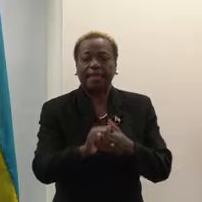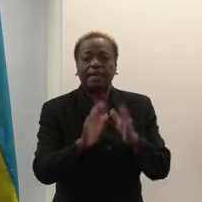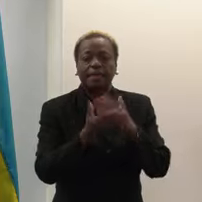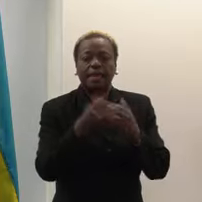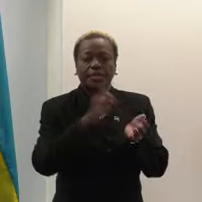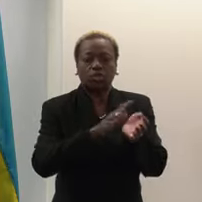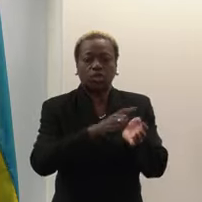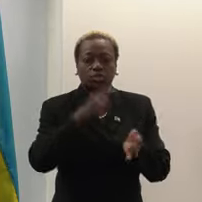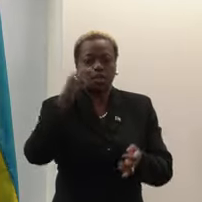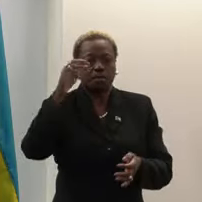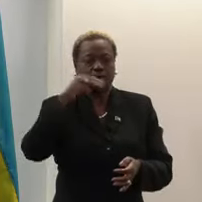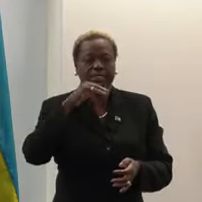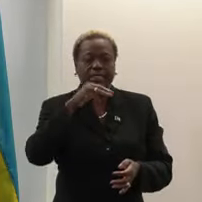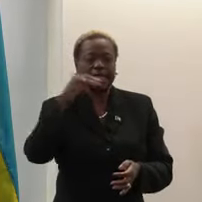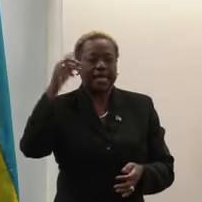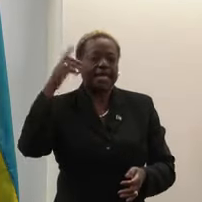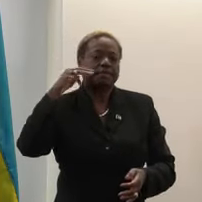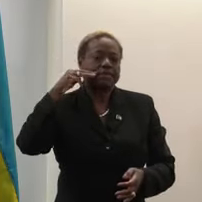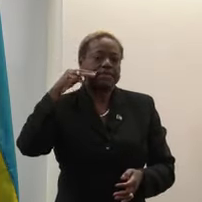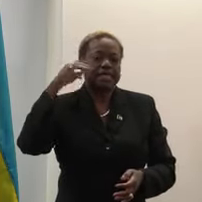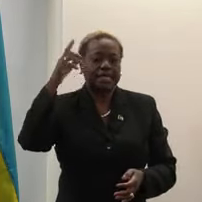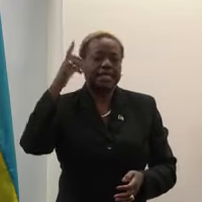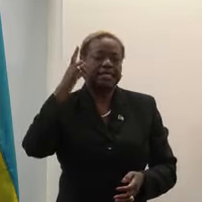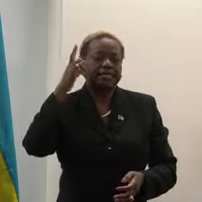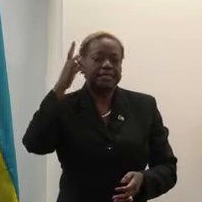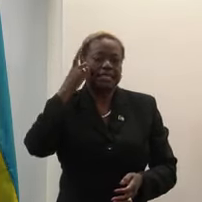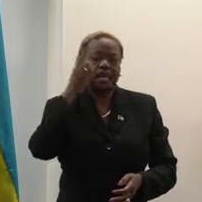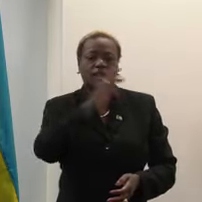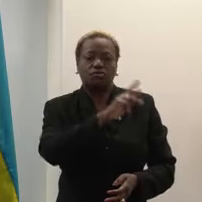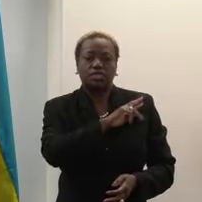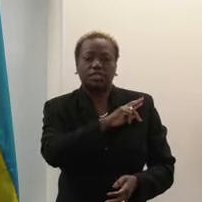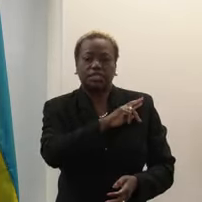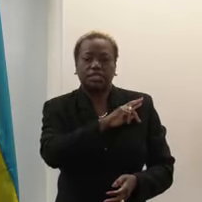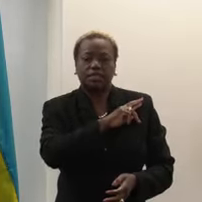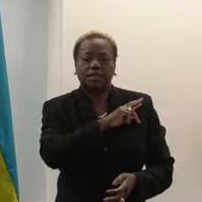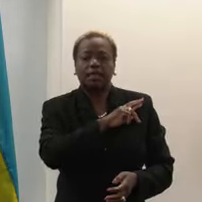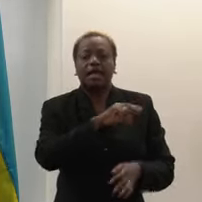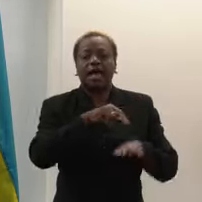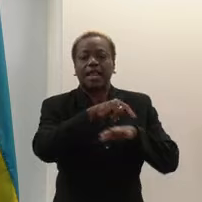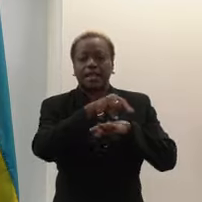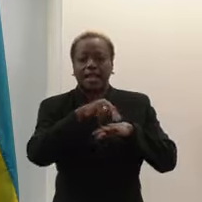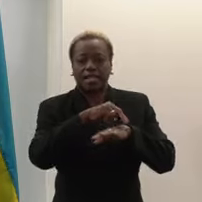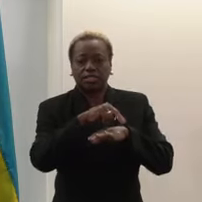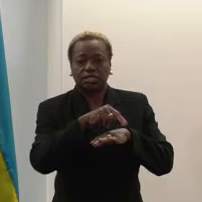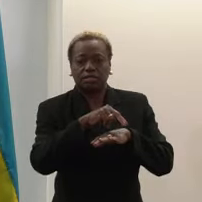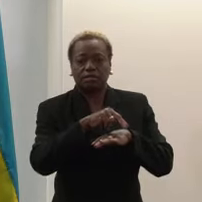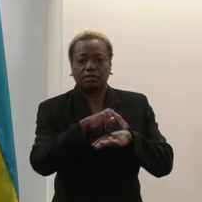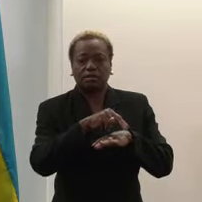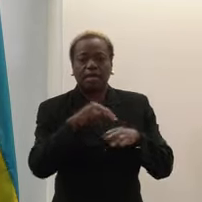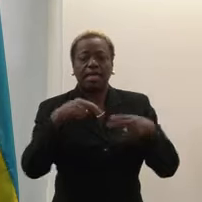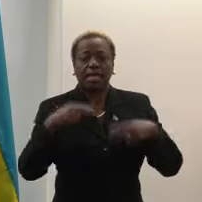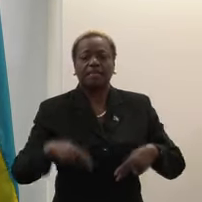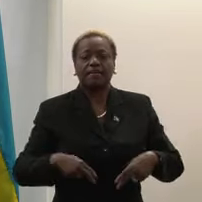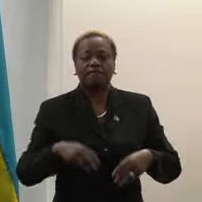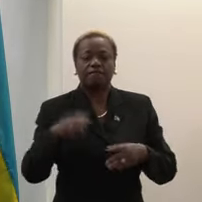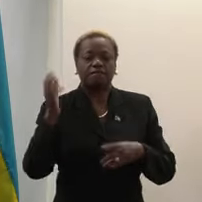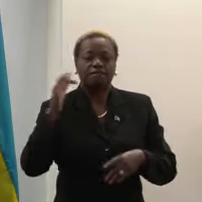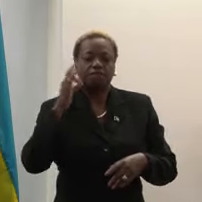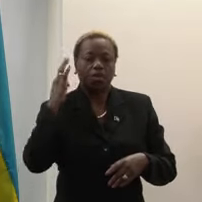Regis, an internationally renowned public health professional and former chief medical